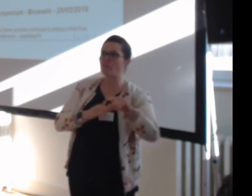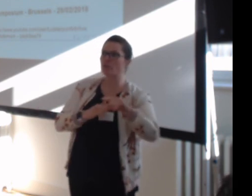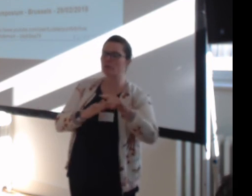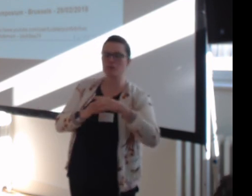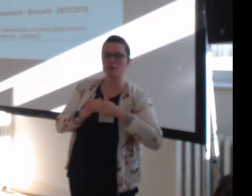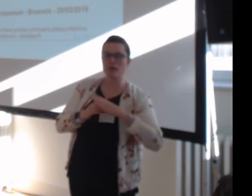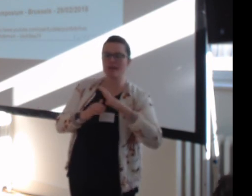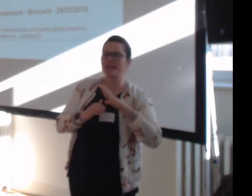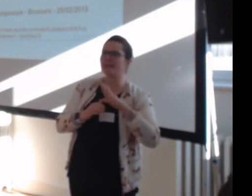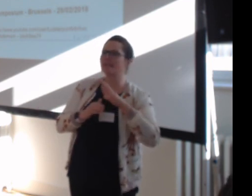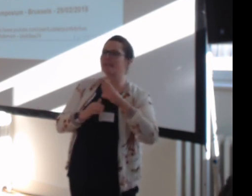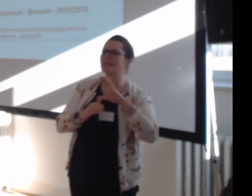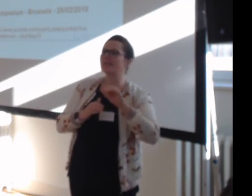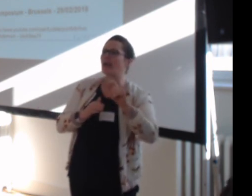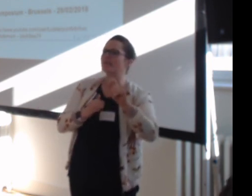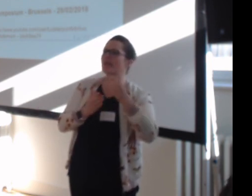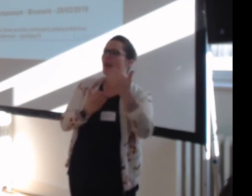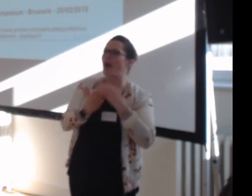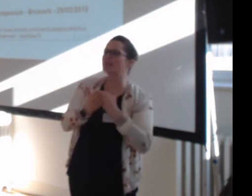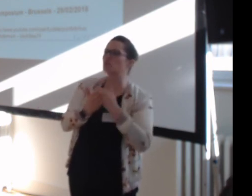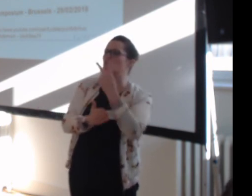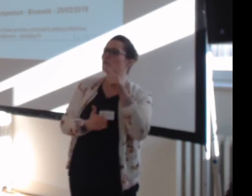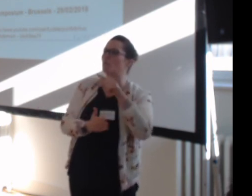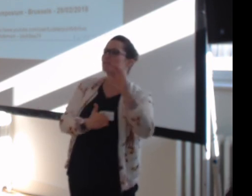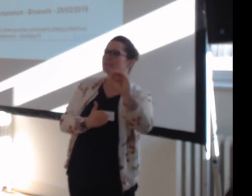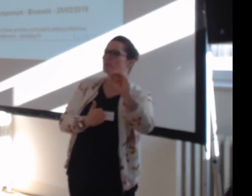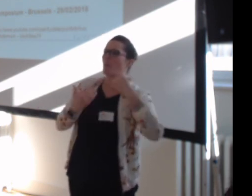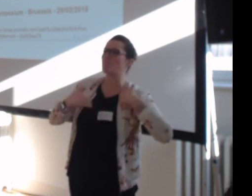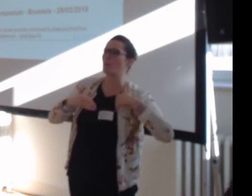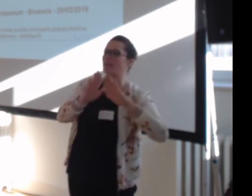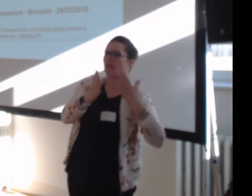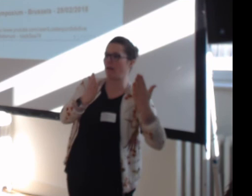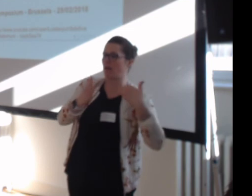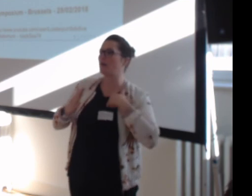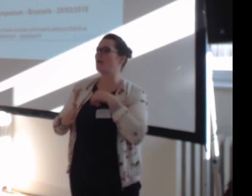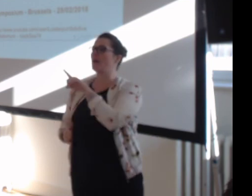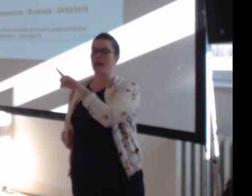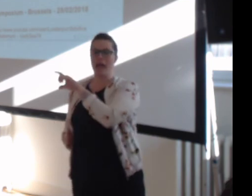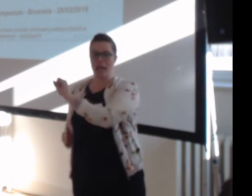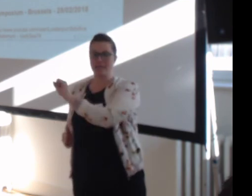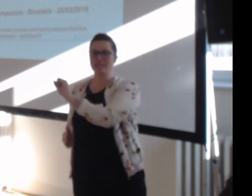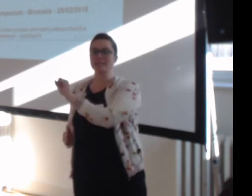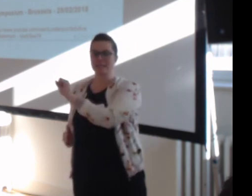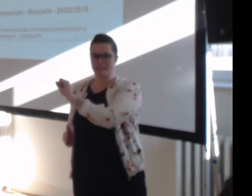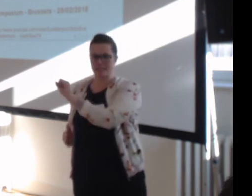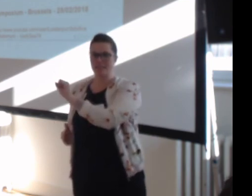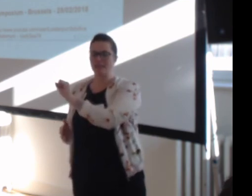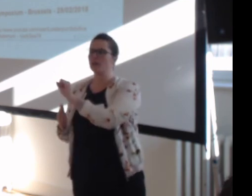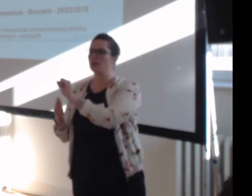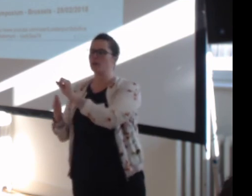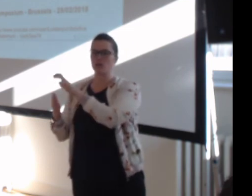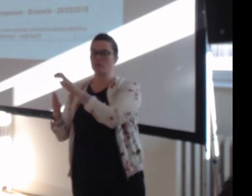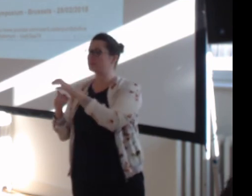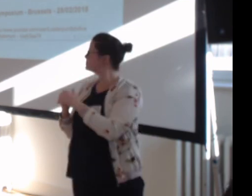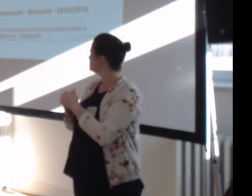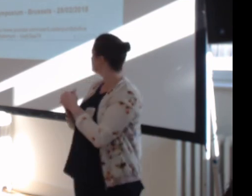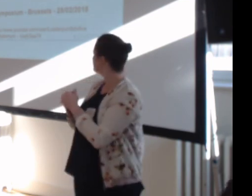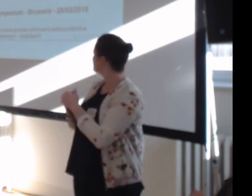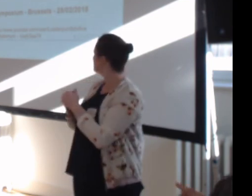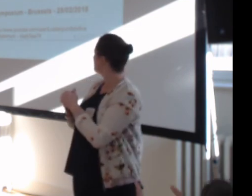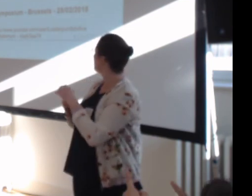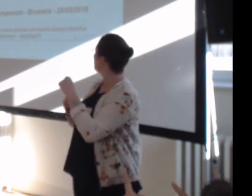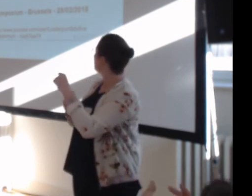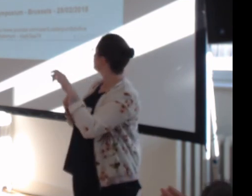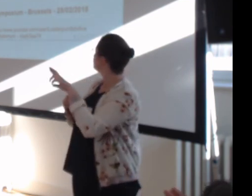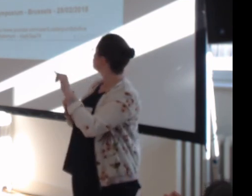Guidelines 2.0 for public libraries. The second, I chose for Alice, Nancy, Rafiq, and Issam. Not